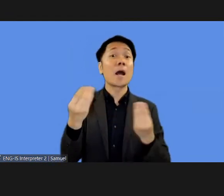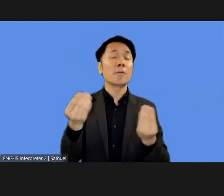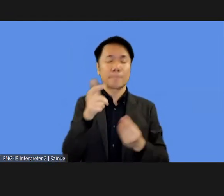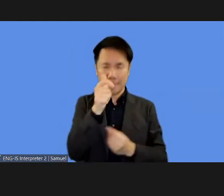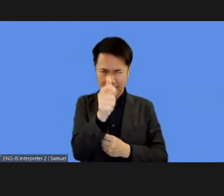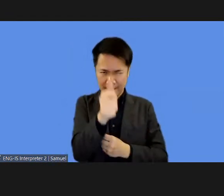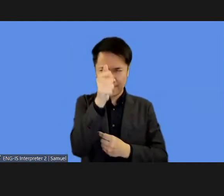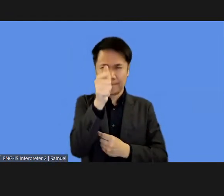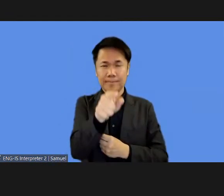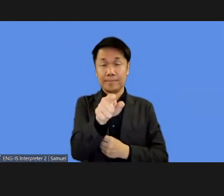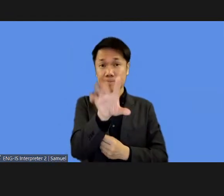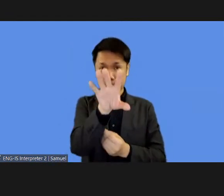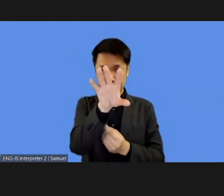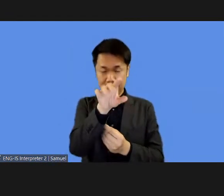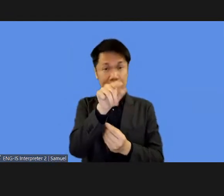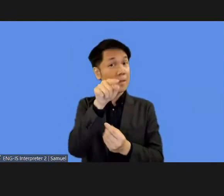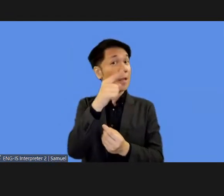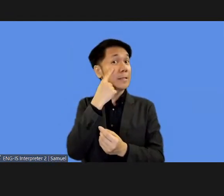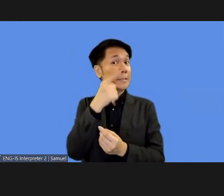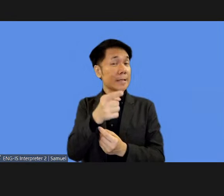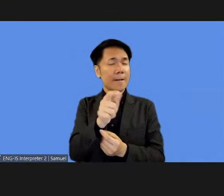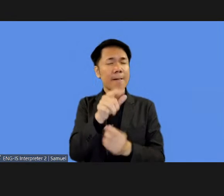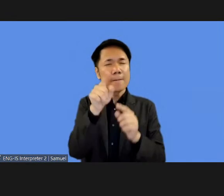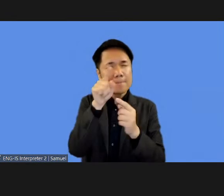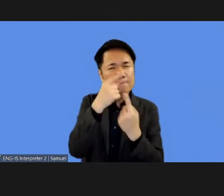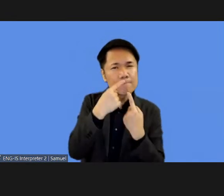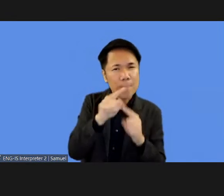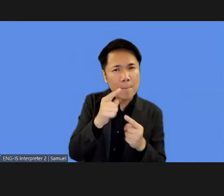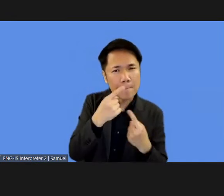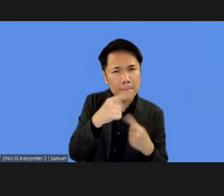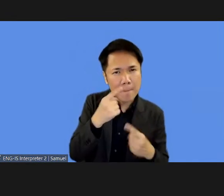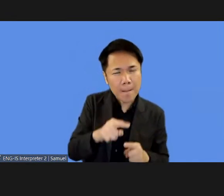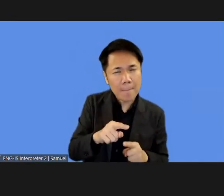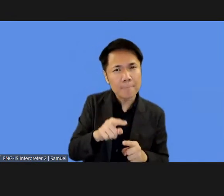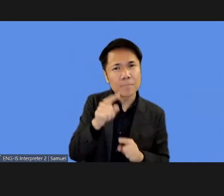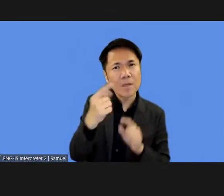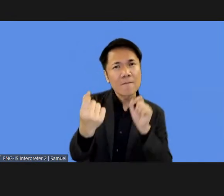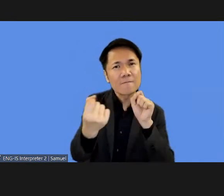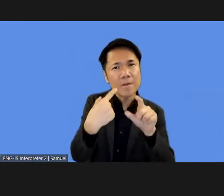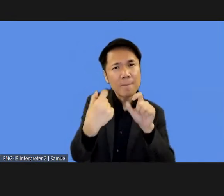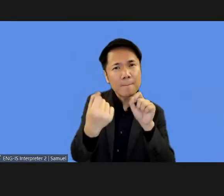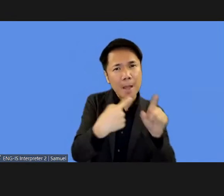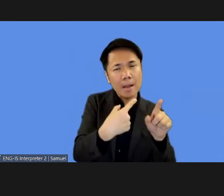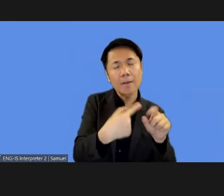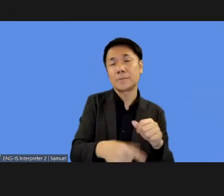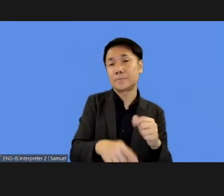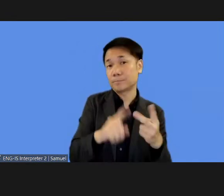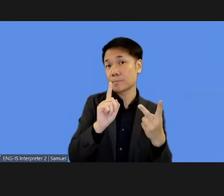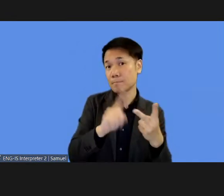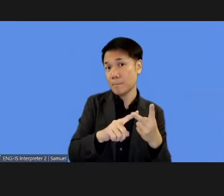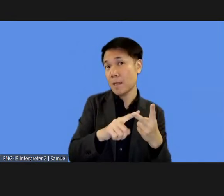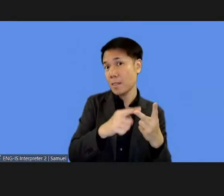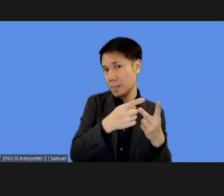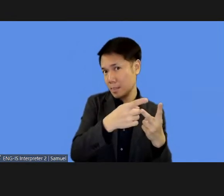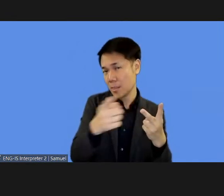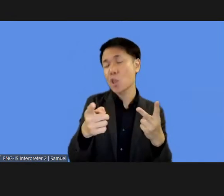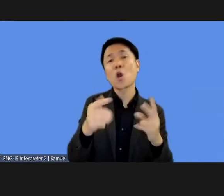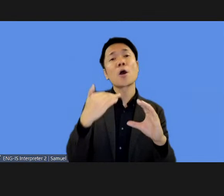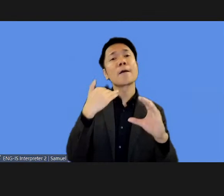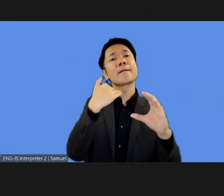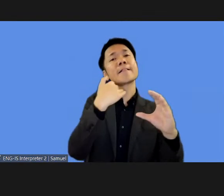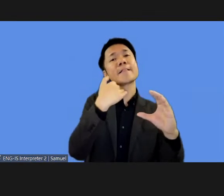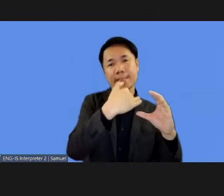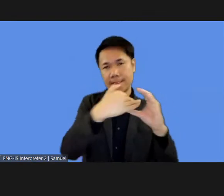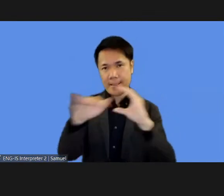but it will also be distributed by email into your accounts for all who have registered for the conference.